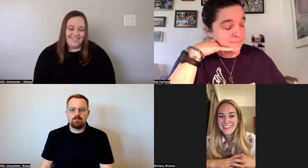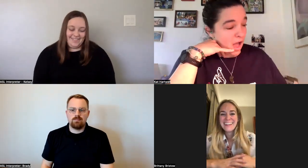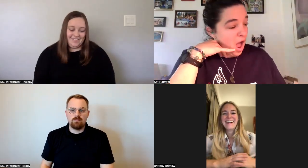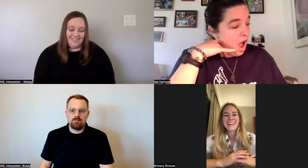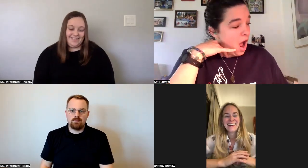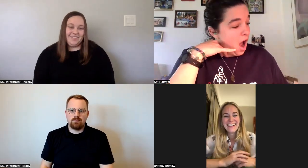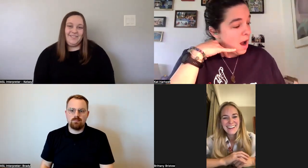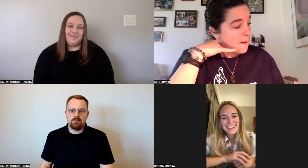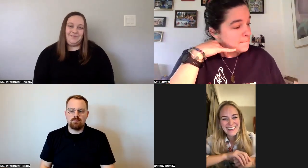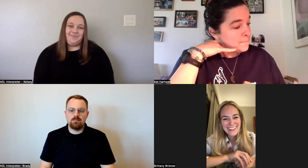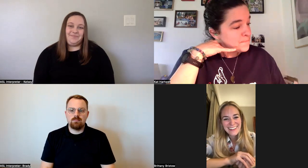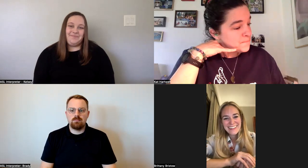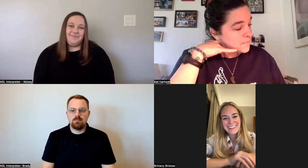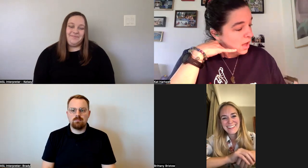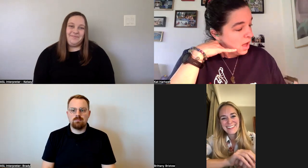Yeah.